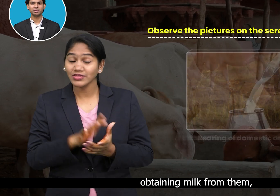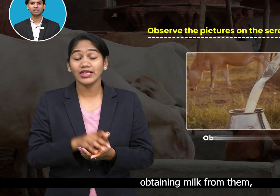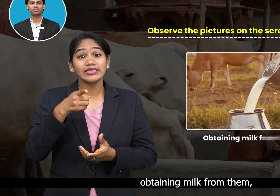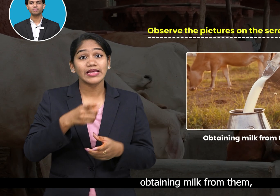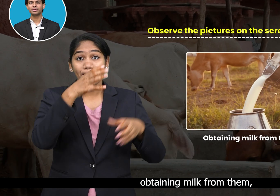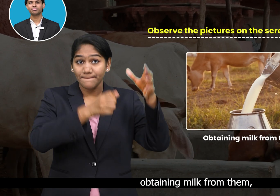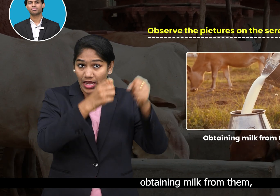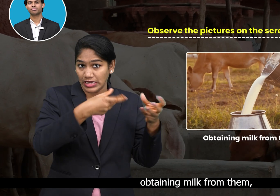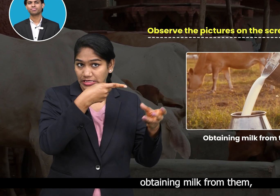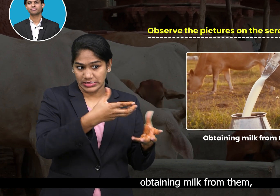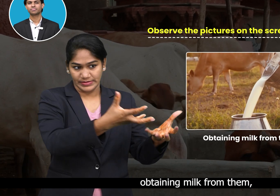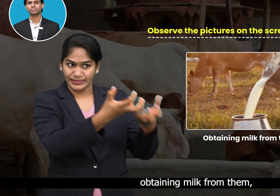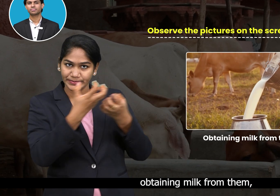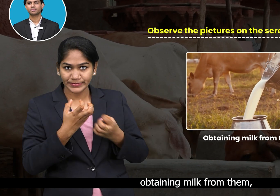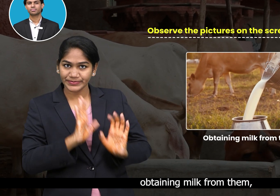obtaining milk from them,